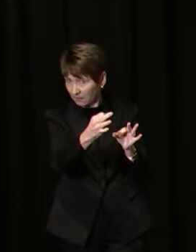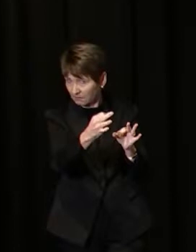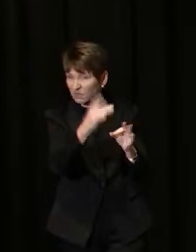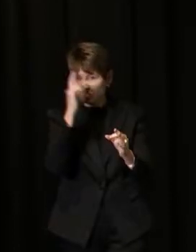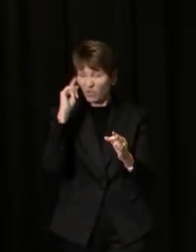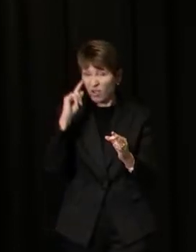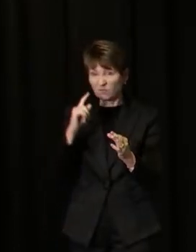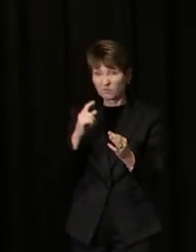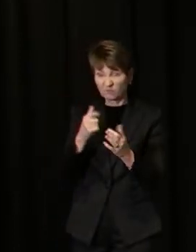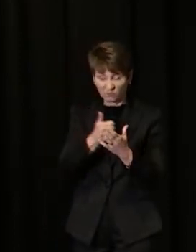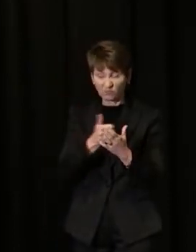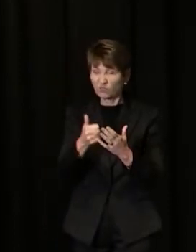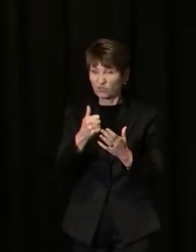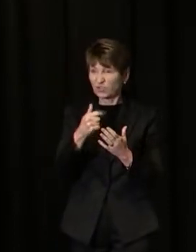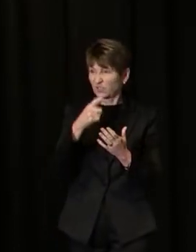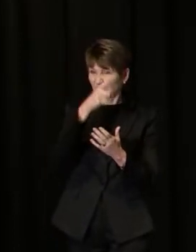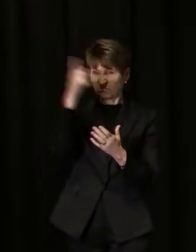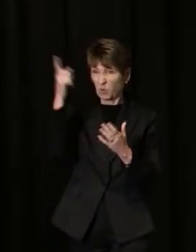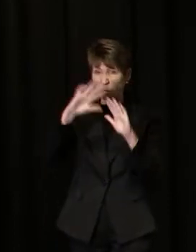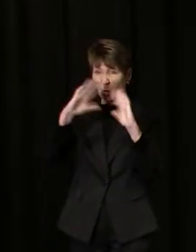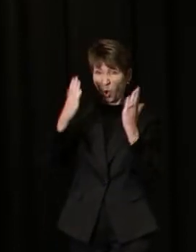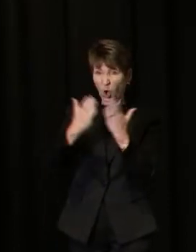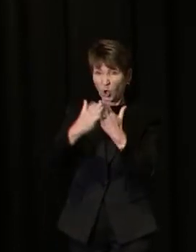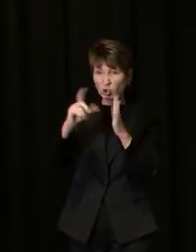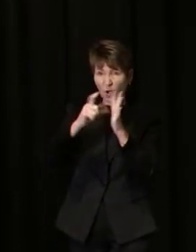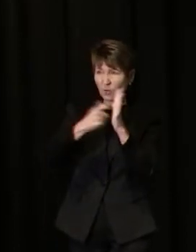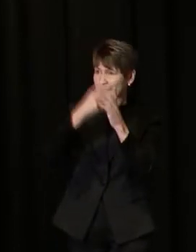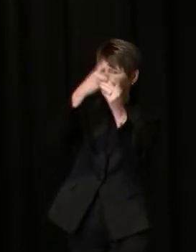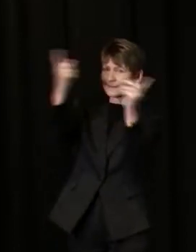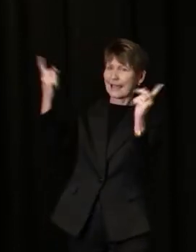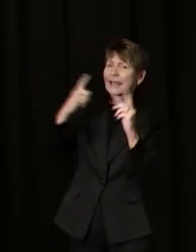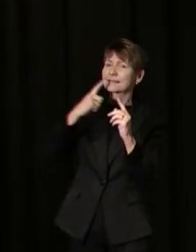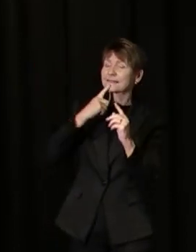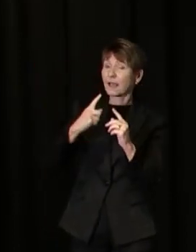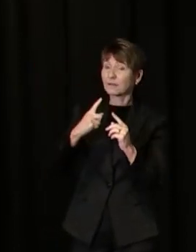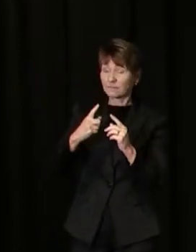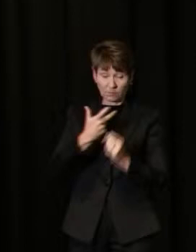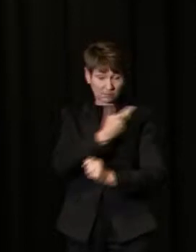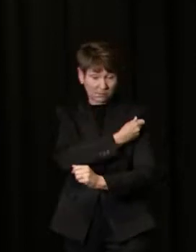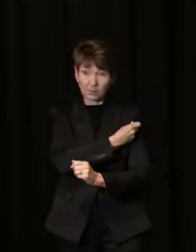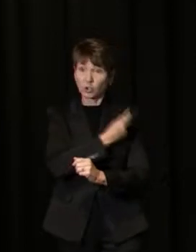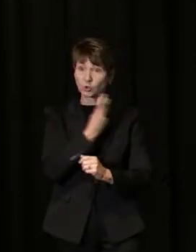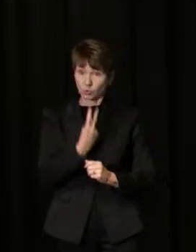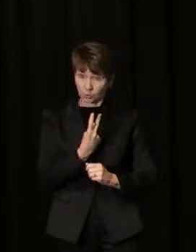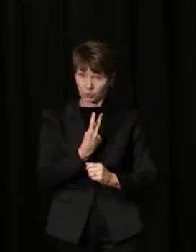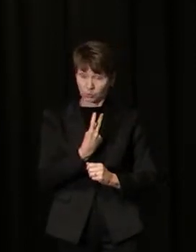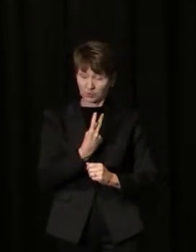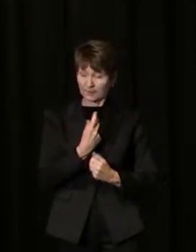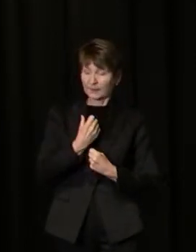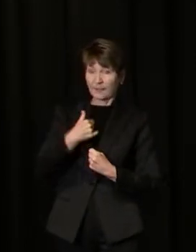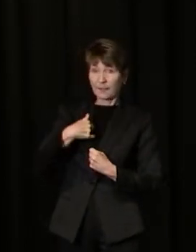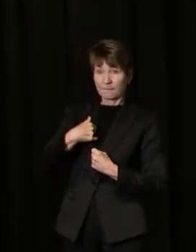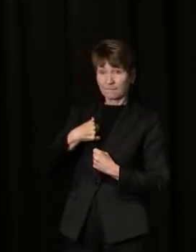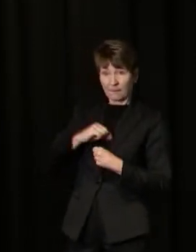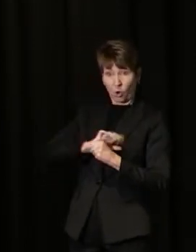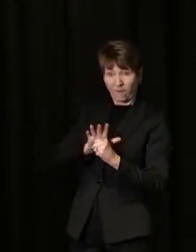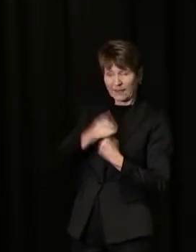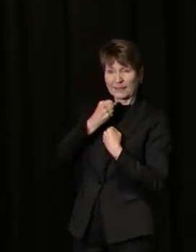that's what the international evidence tells us, that we do see a fall in the protection provided. And that, now there's a whole lot of